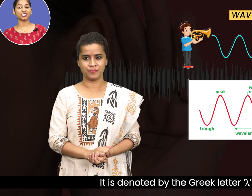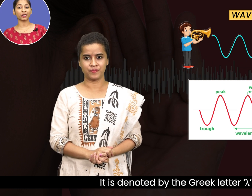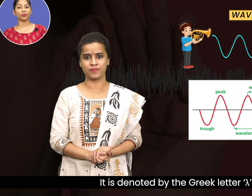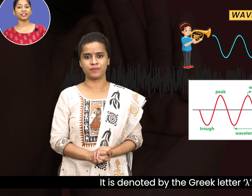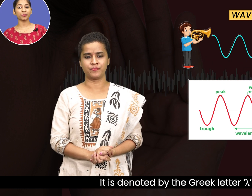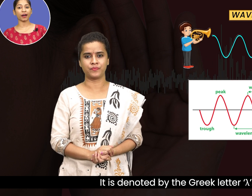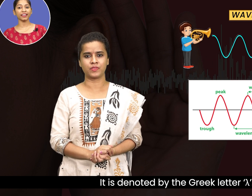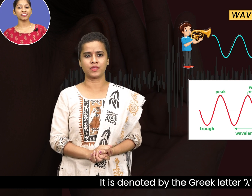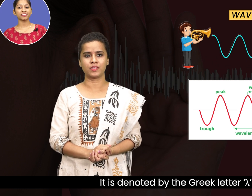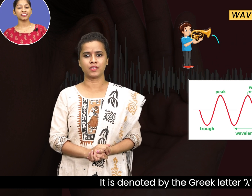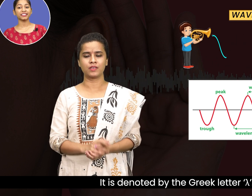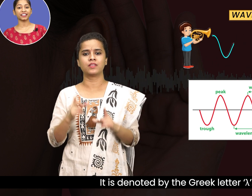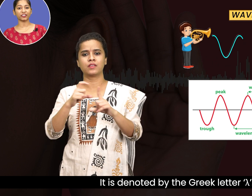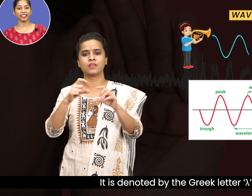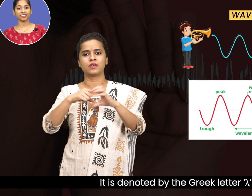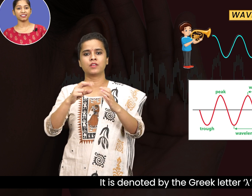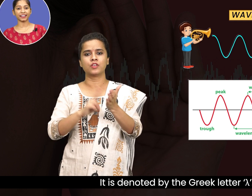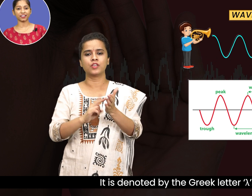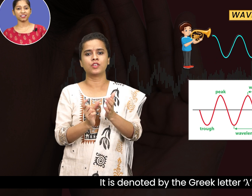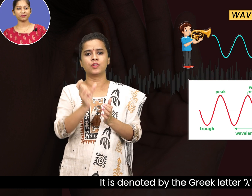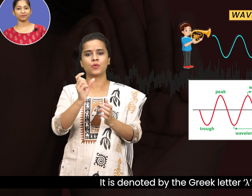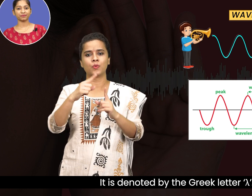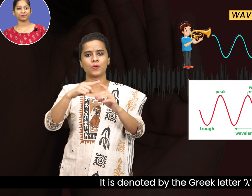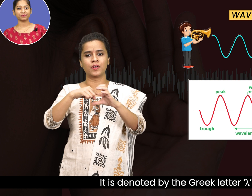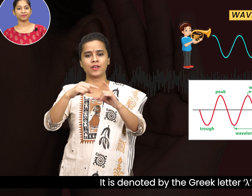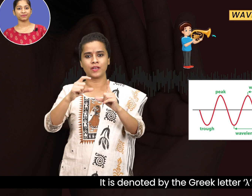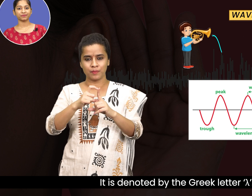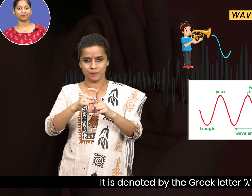It is denoted by the Greek letter